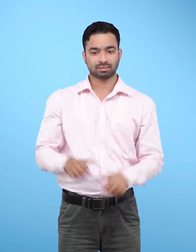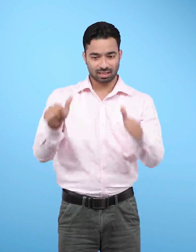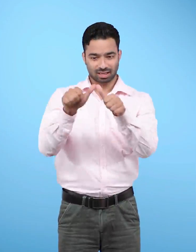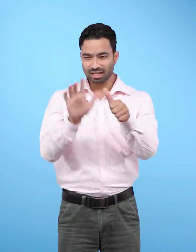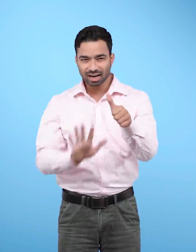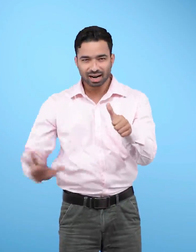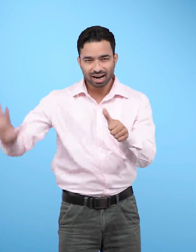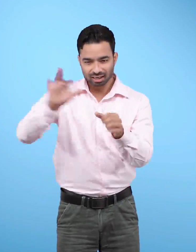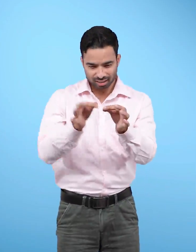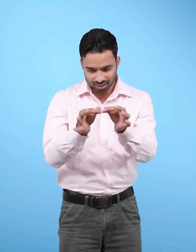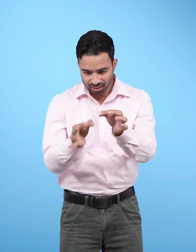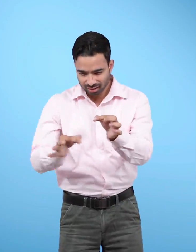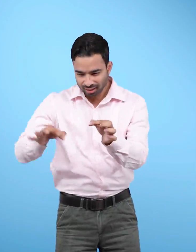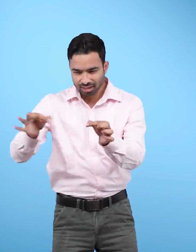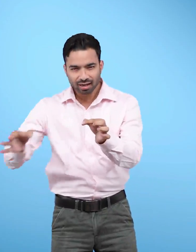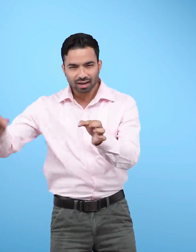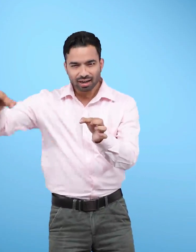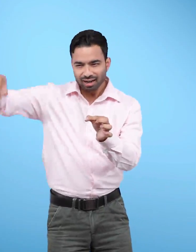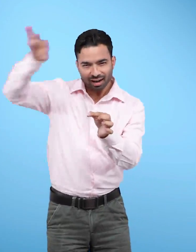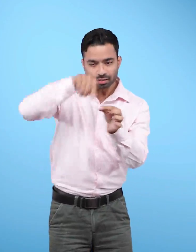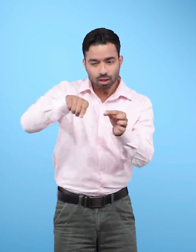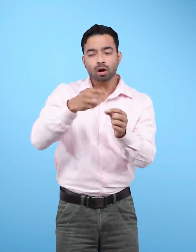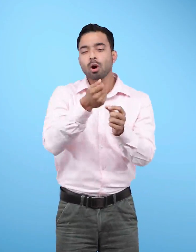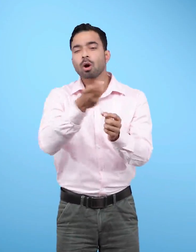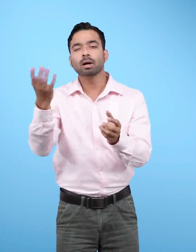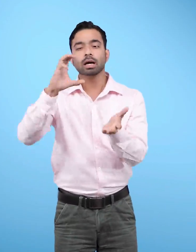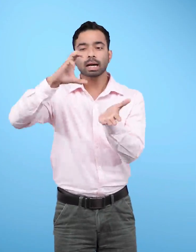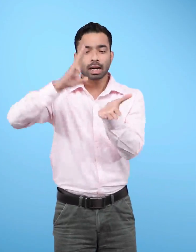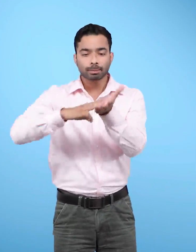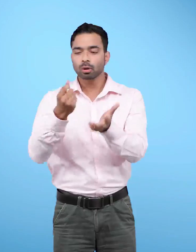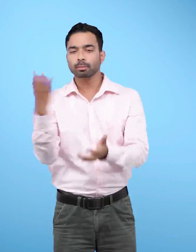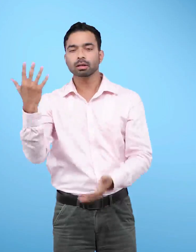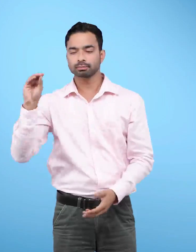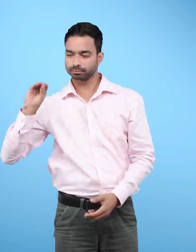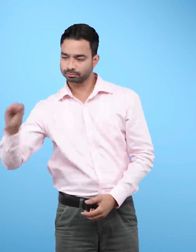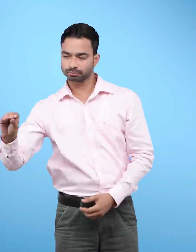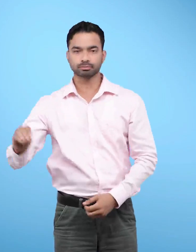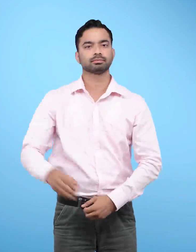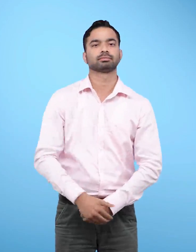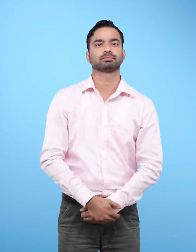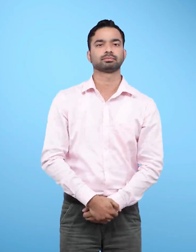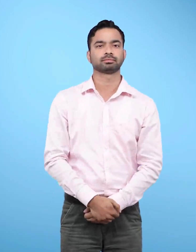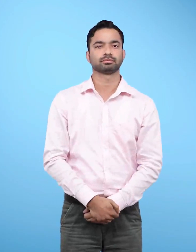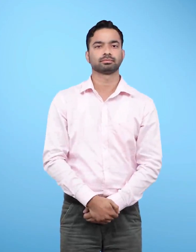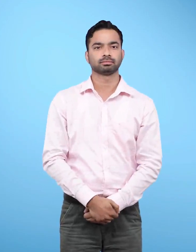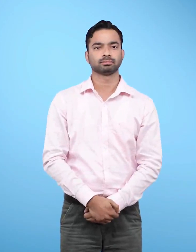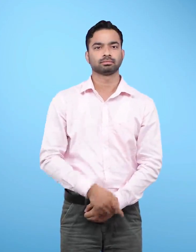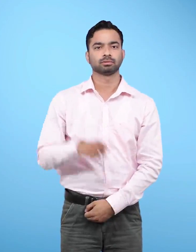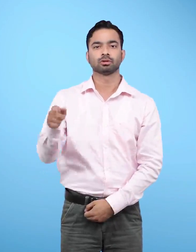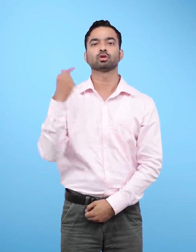How many centimeter is the length of the boundary of Lake A in the drawing? Dash. Use